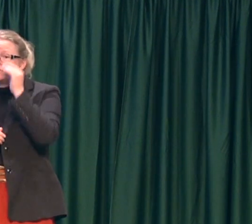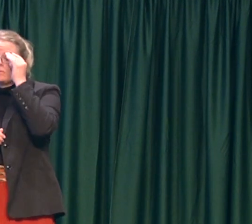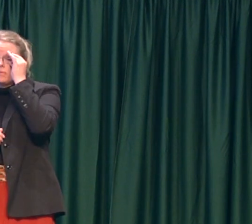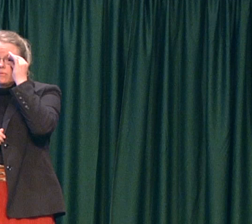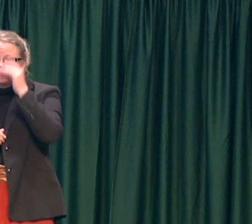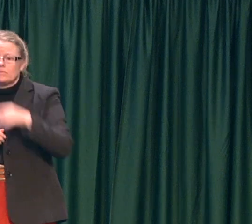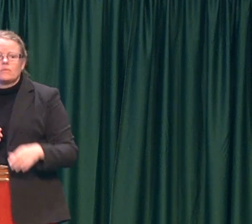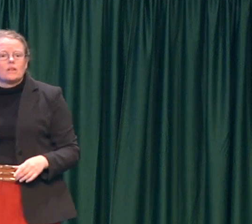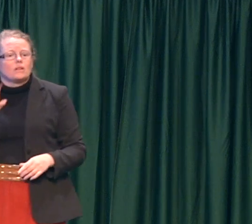in Missouri,